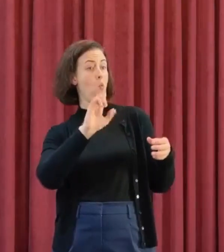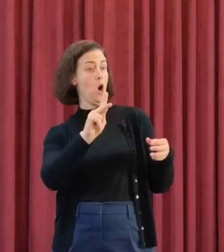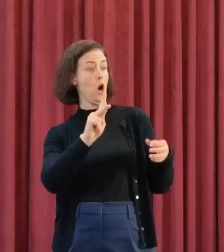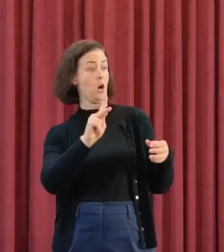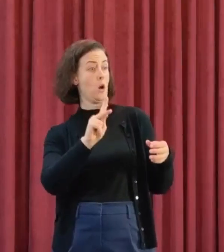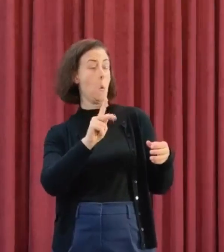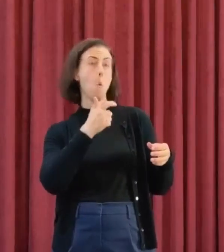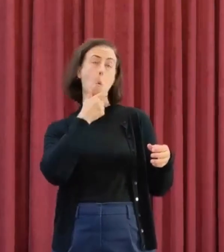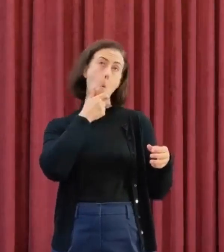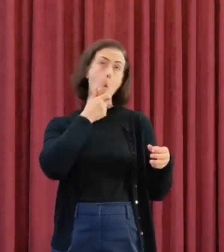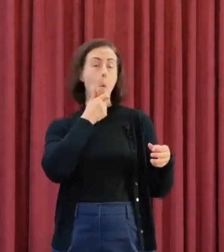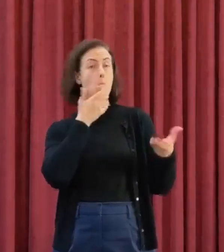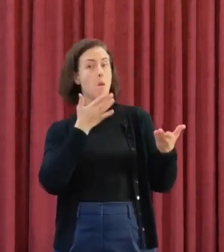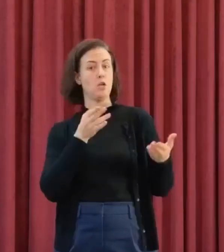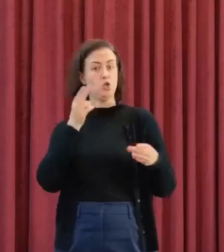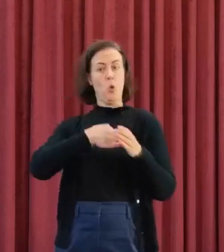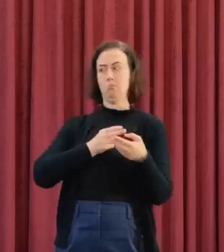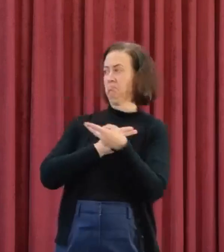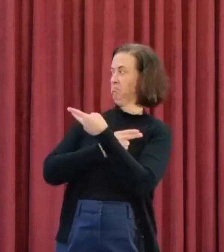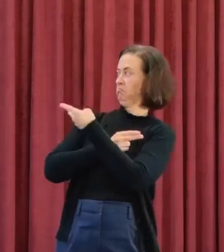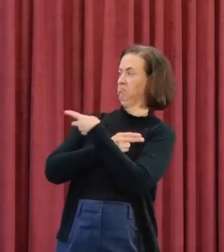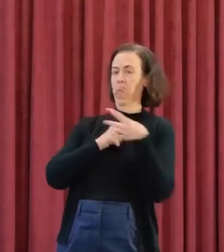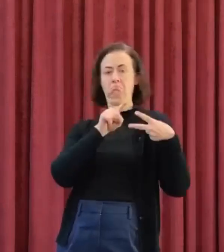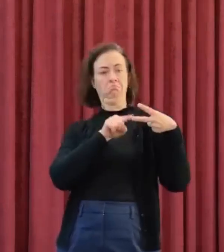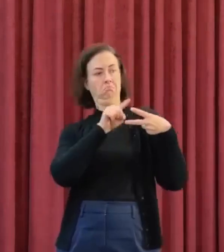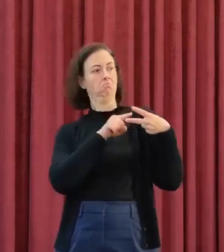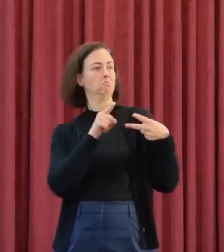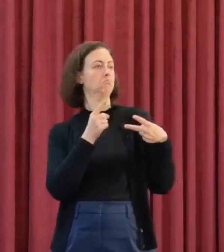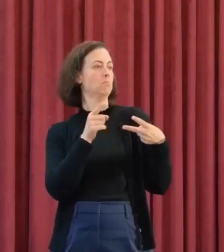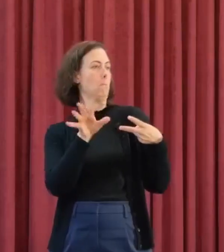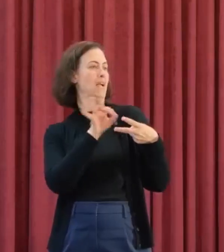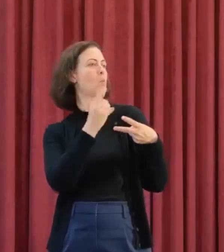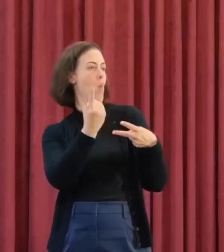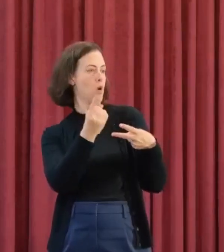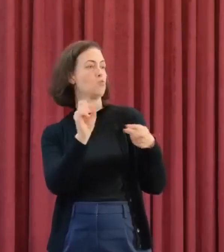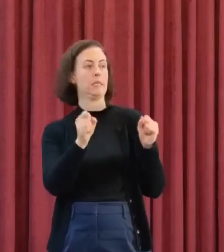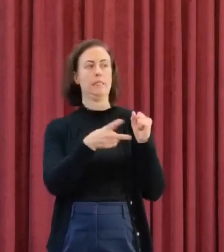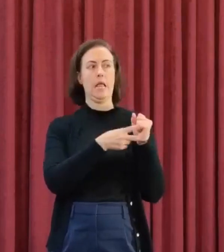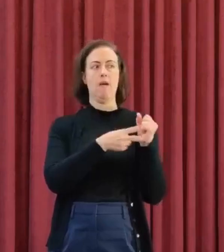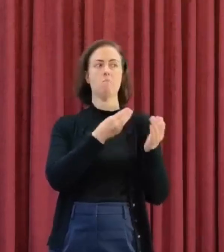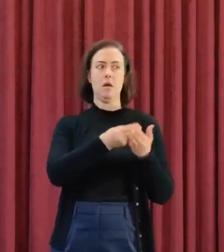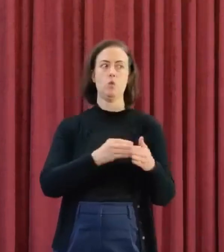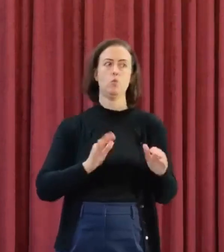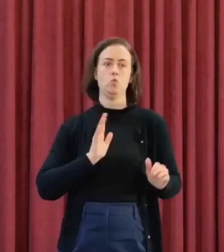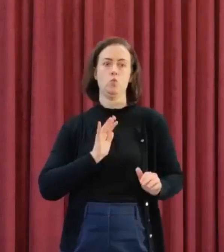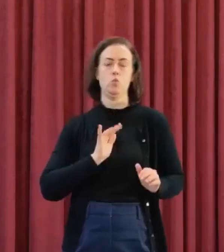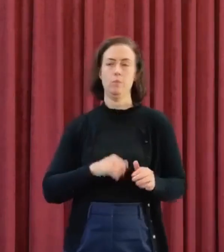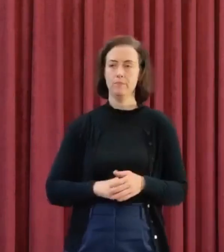one of these plans, because you can save money. Okay, and